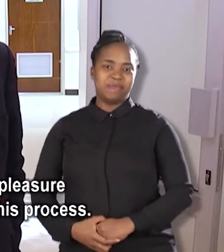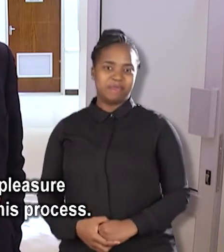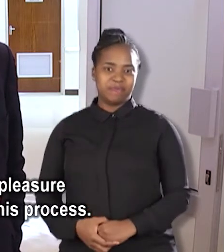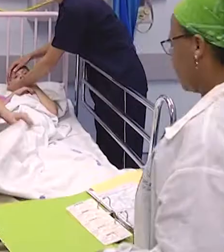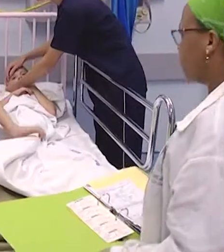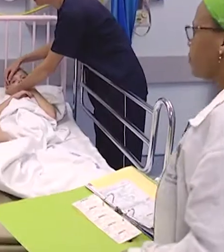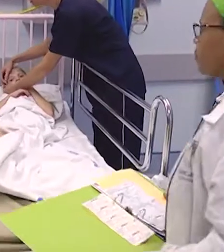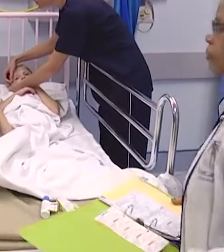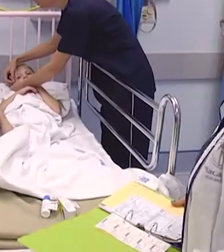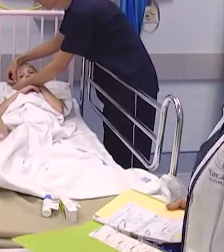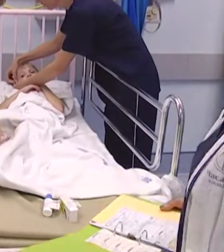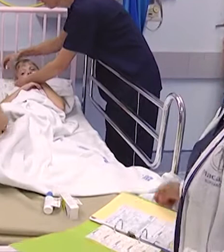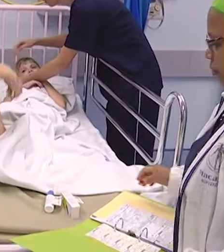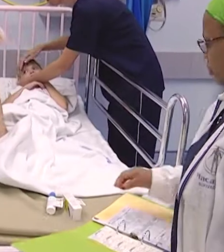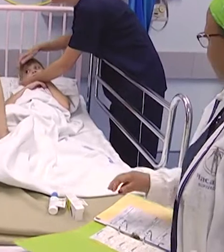of this great process.